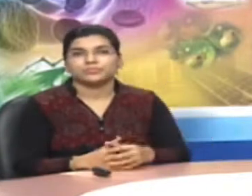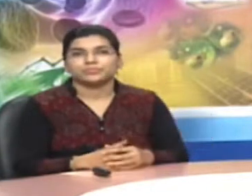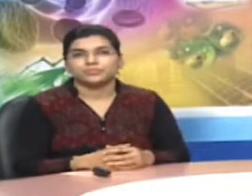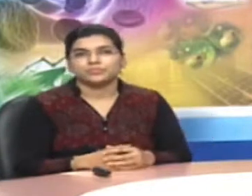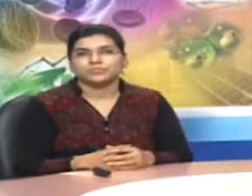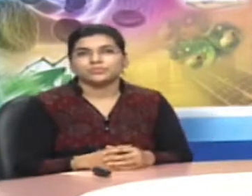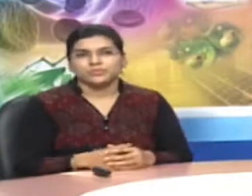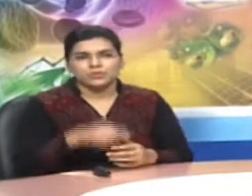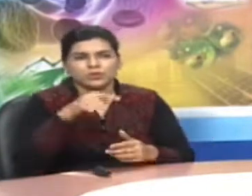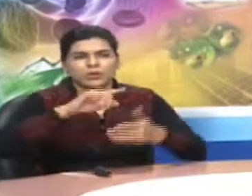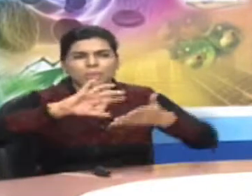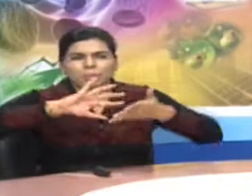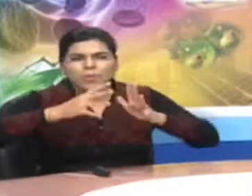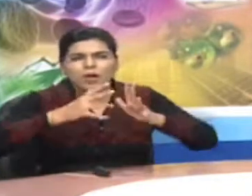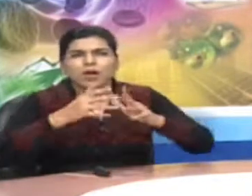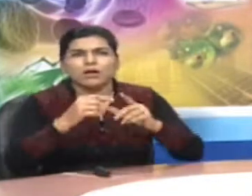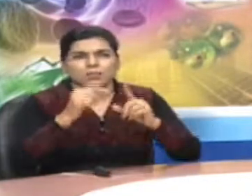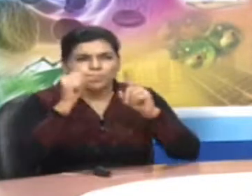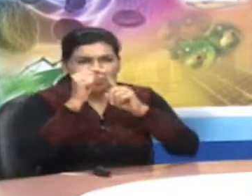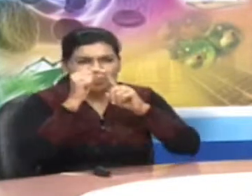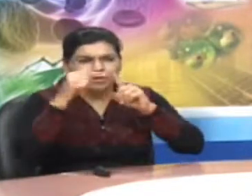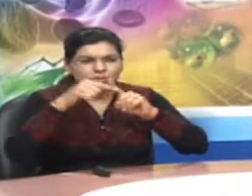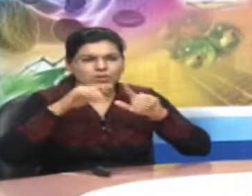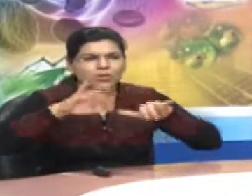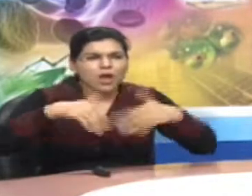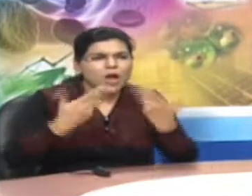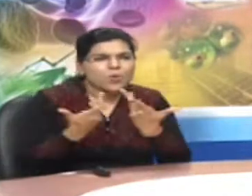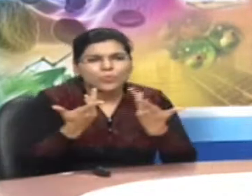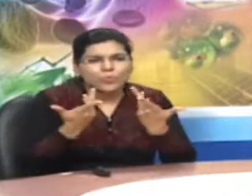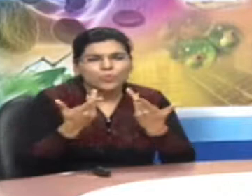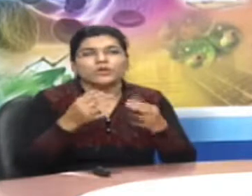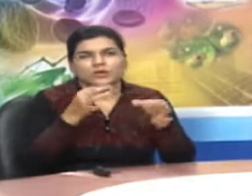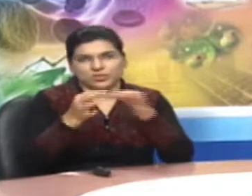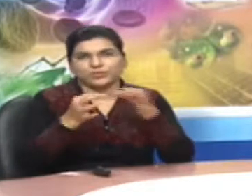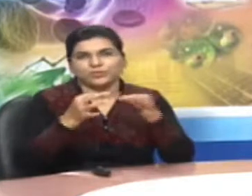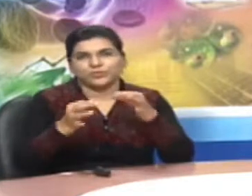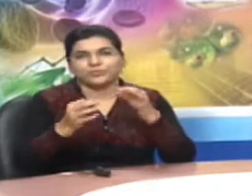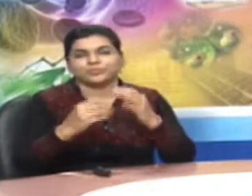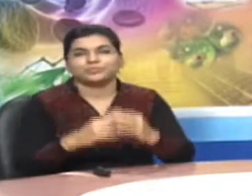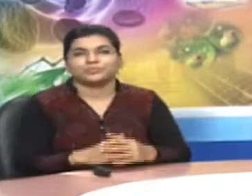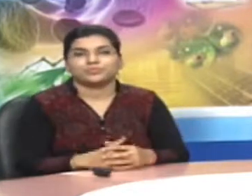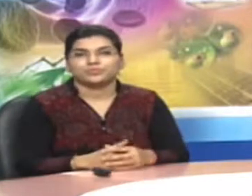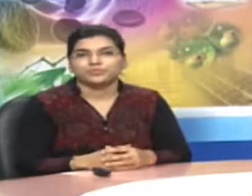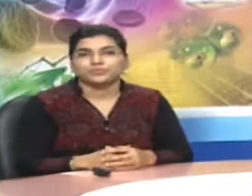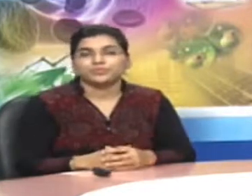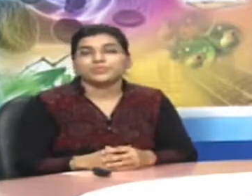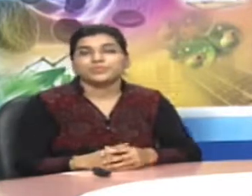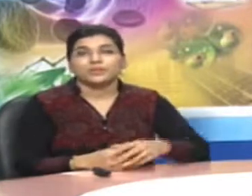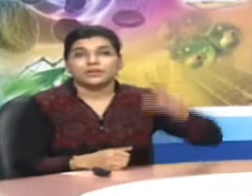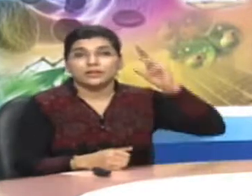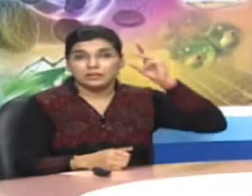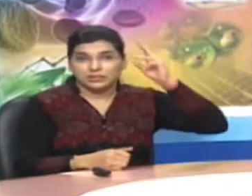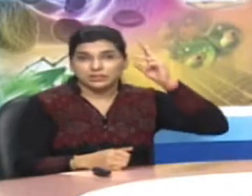first define the basic features of PowerPoint. Second, to create presentations.